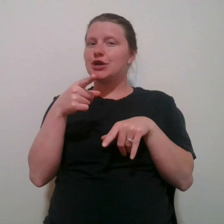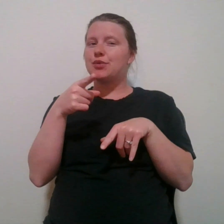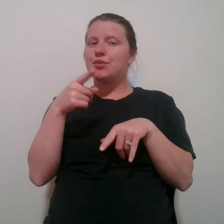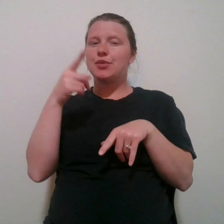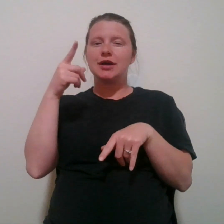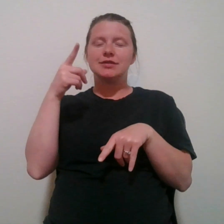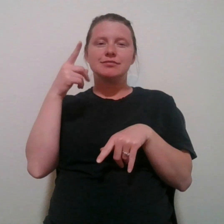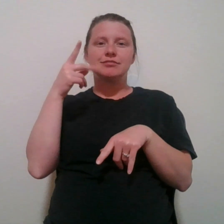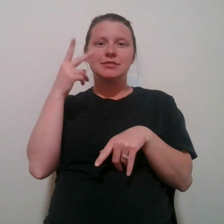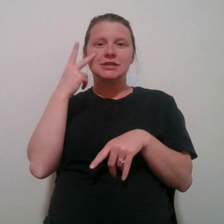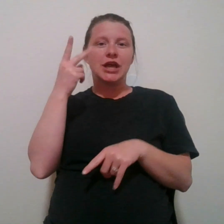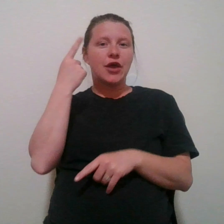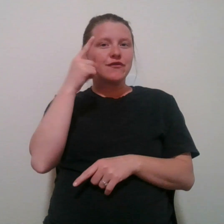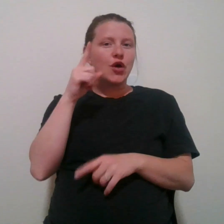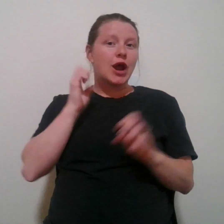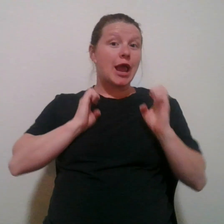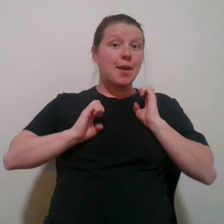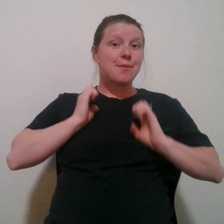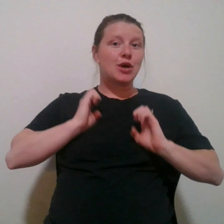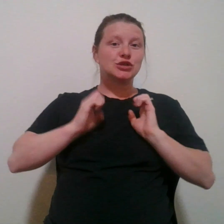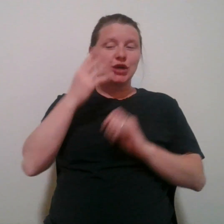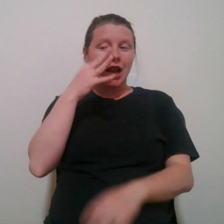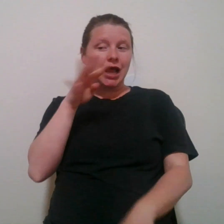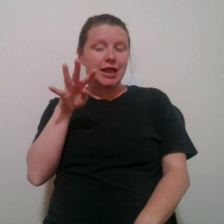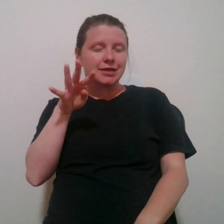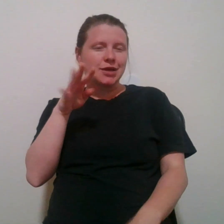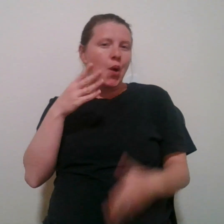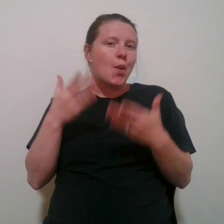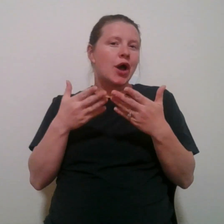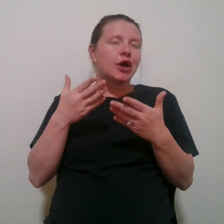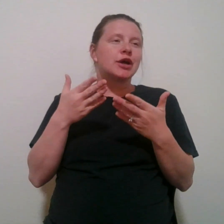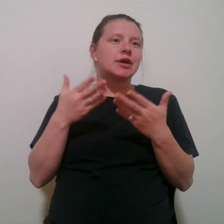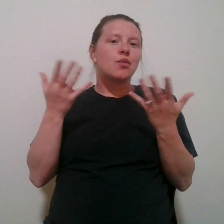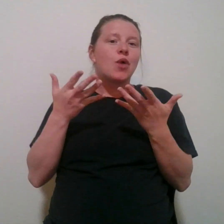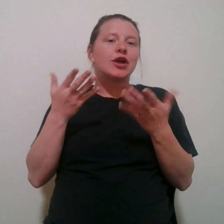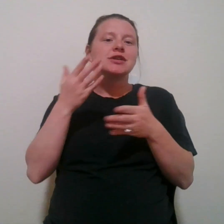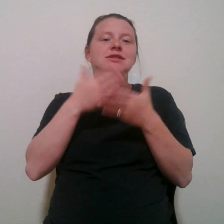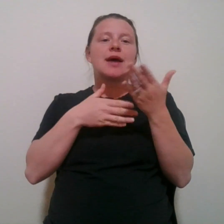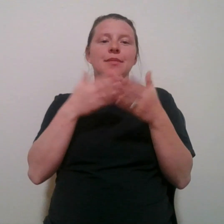instance? What were some things you might be looking for as a teacher?